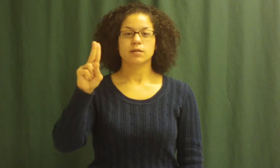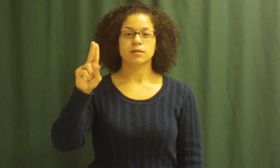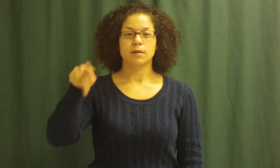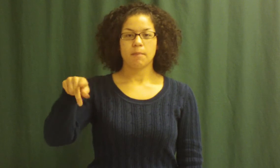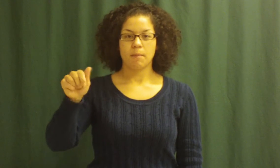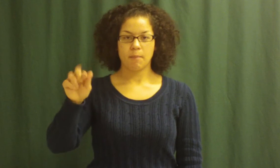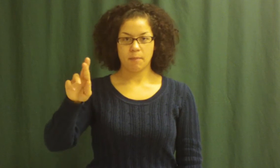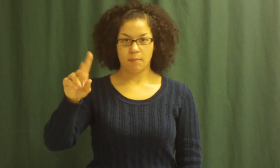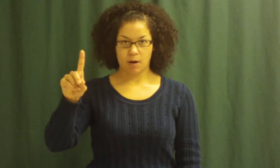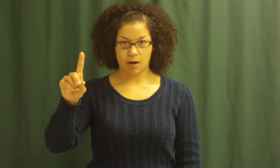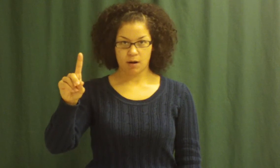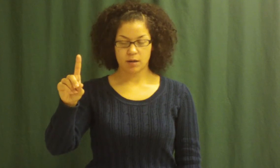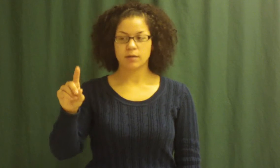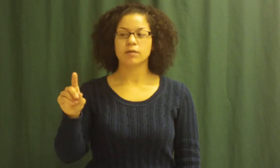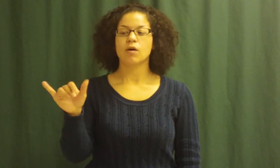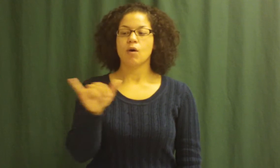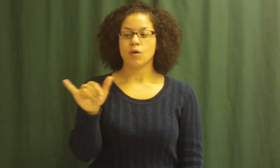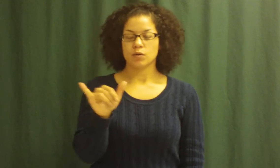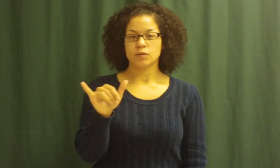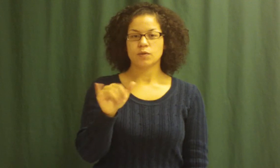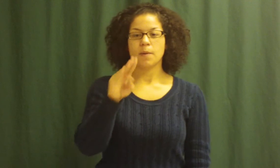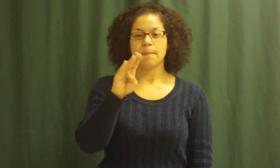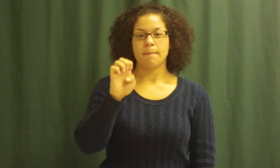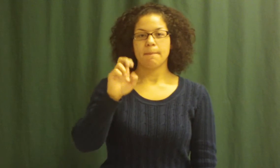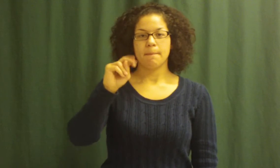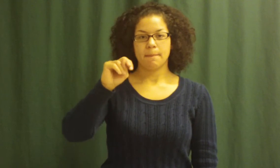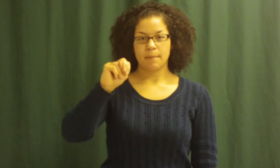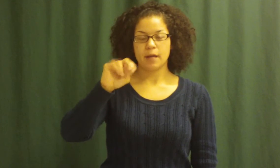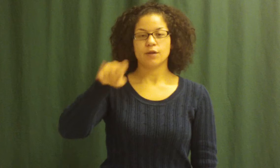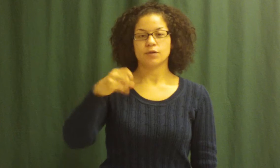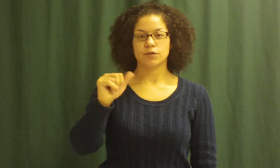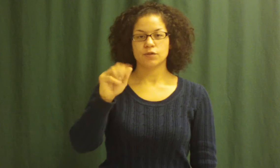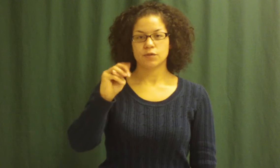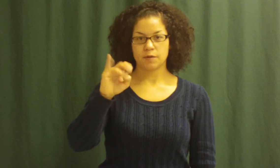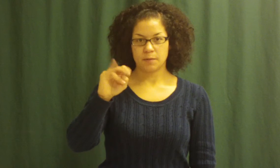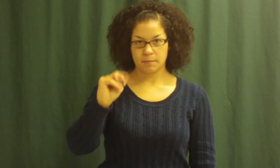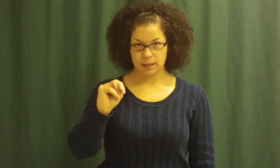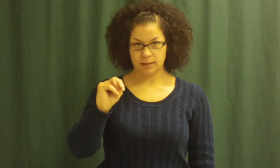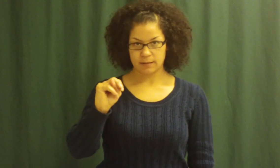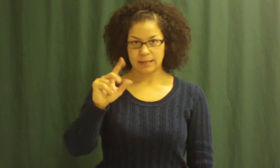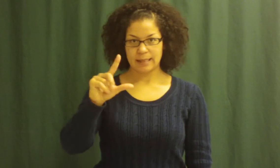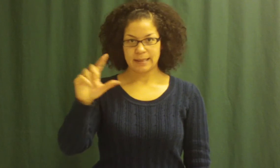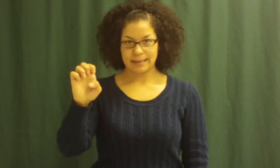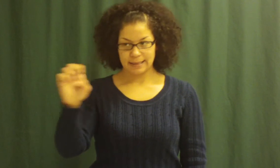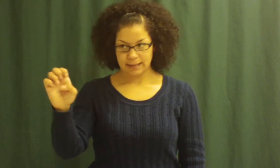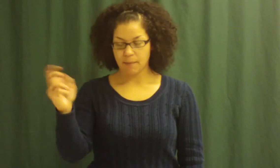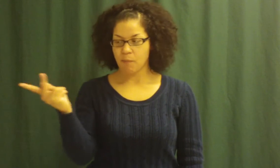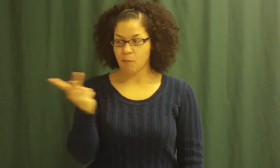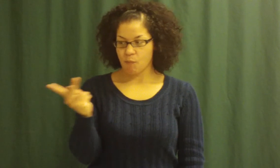Lee proposed that languages influence perceptions.